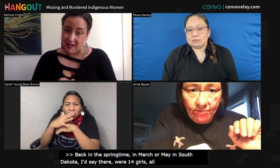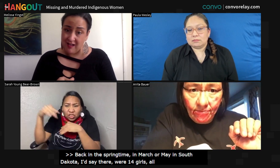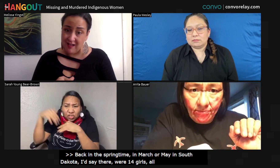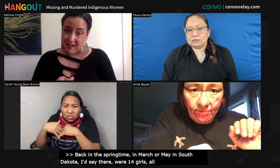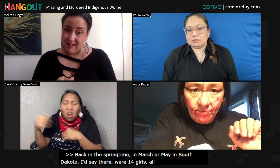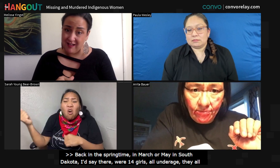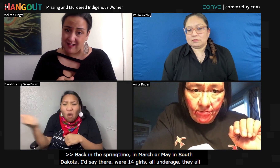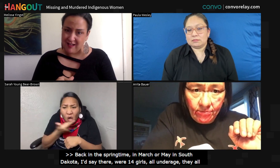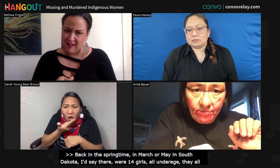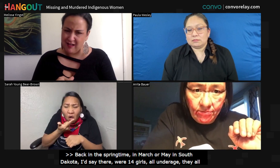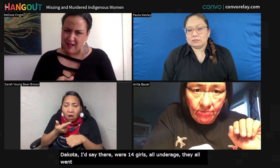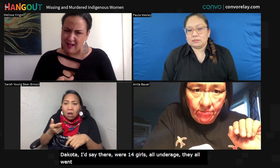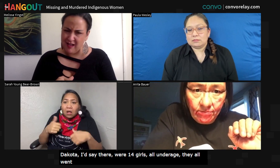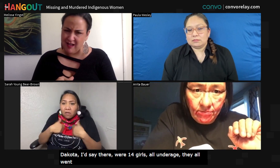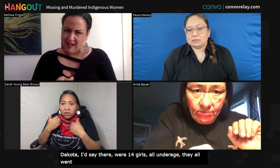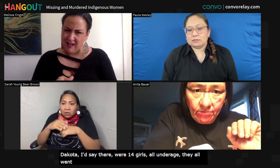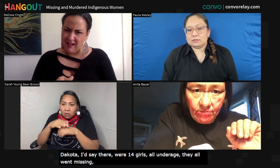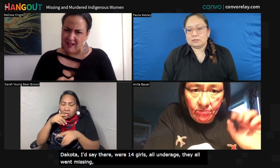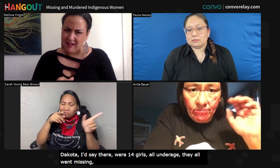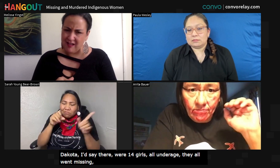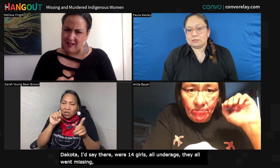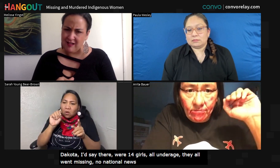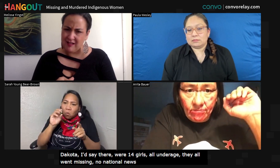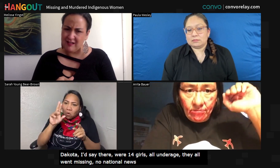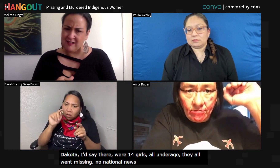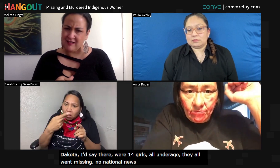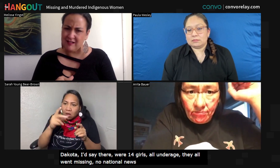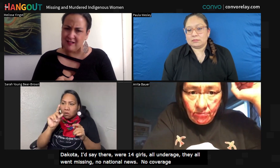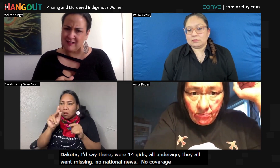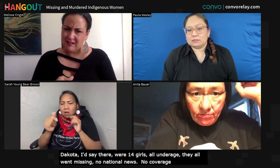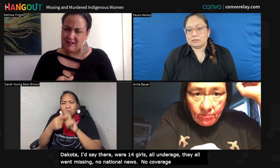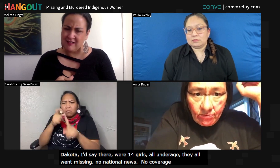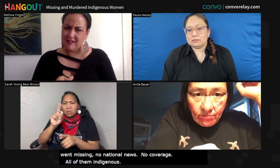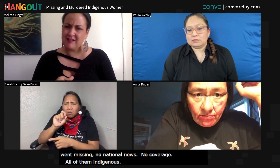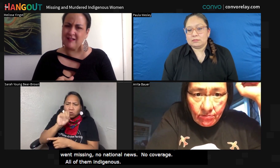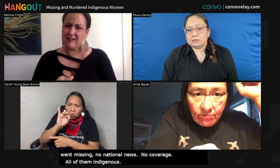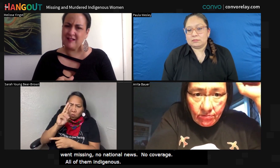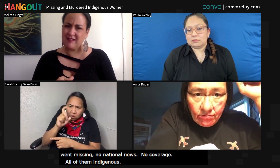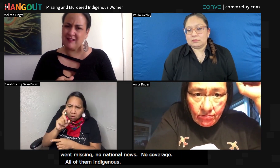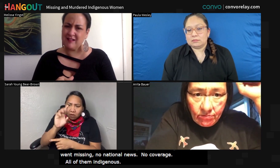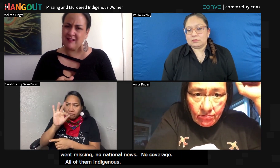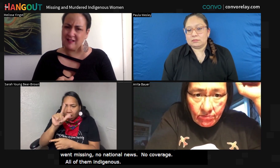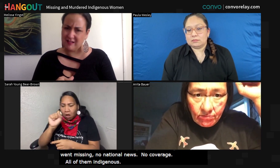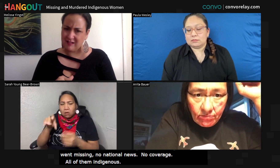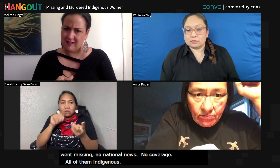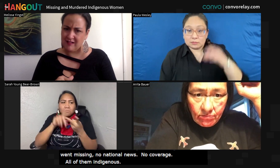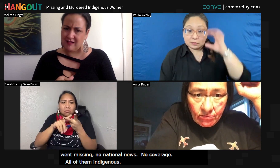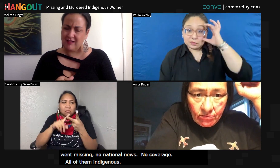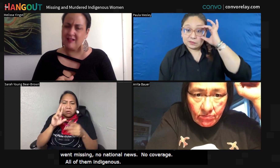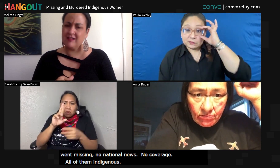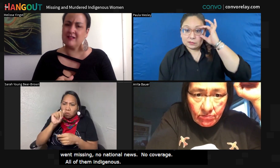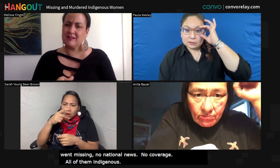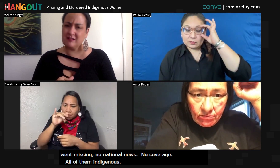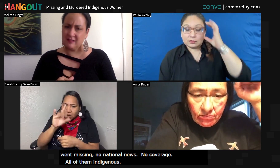no coverage. All of them Indigenous, and they all lived in South Dakota. They were from Sioux